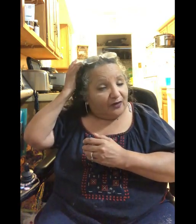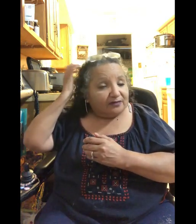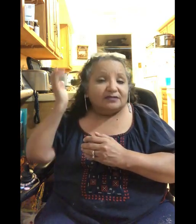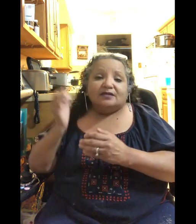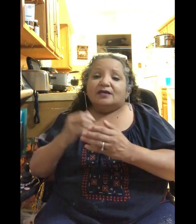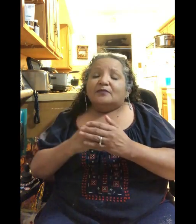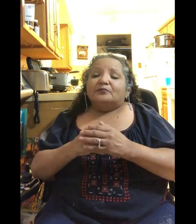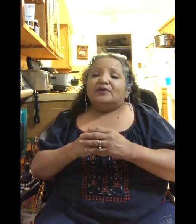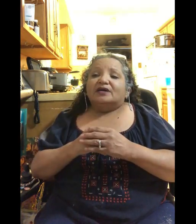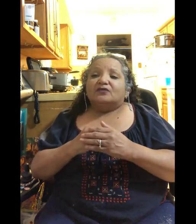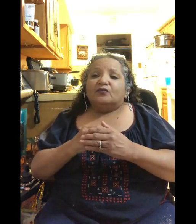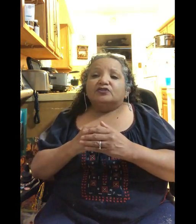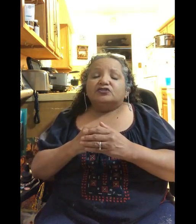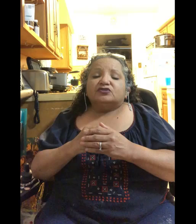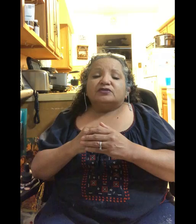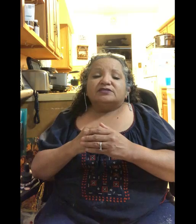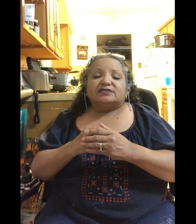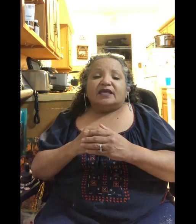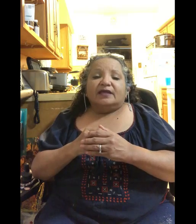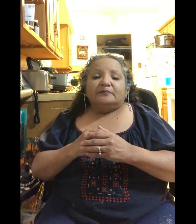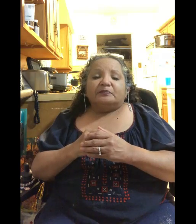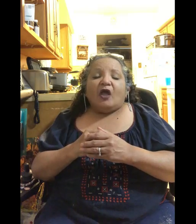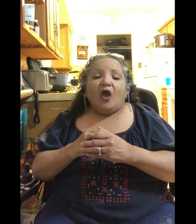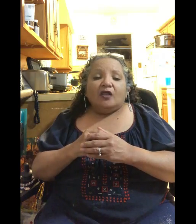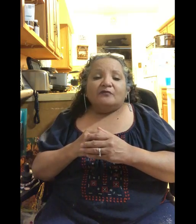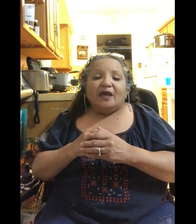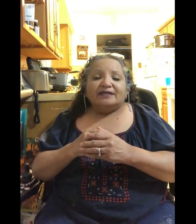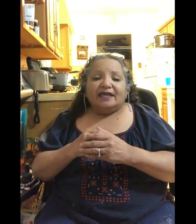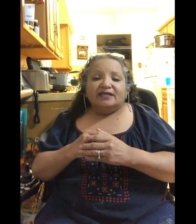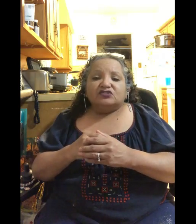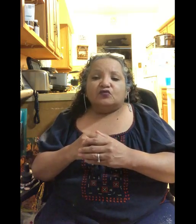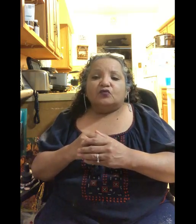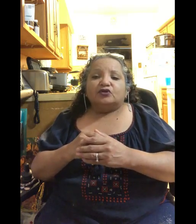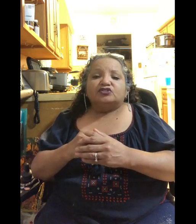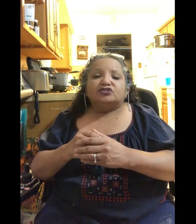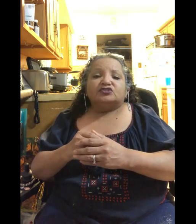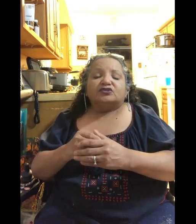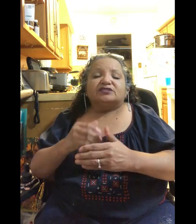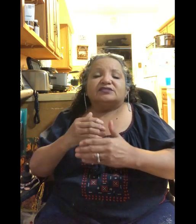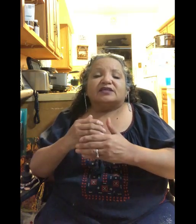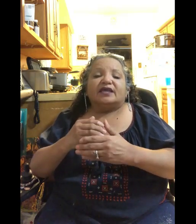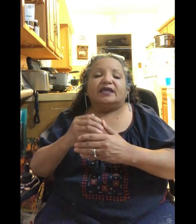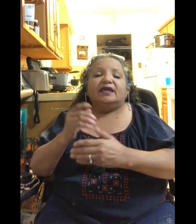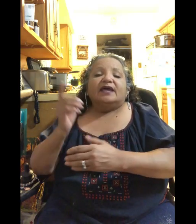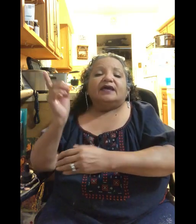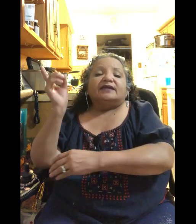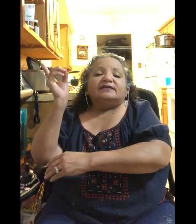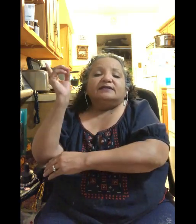want, but we're just going to say all of my days. We're just going to say